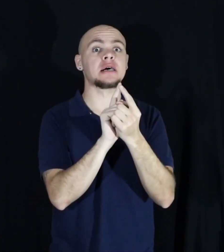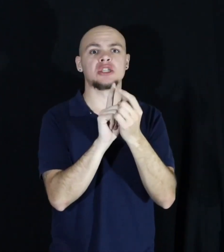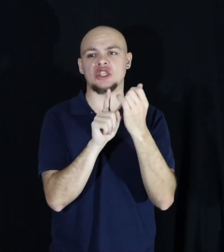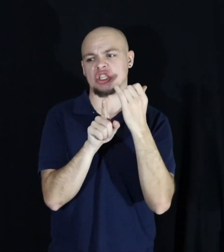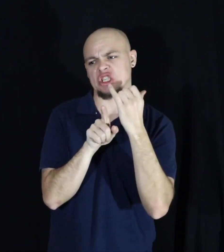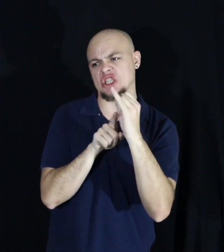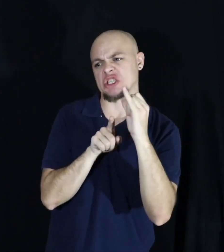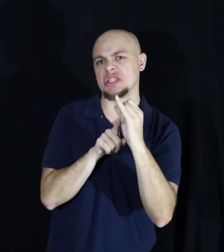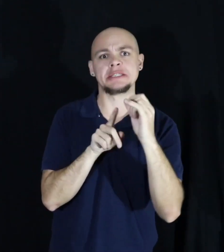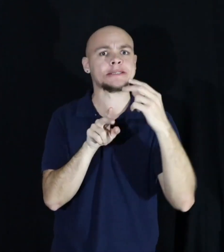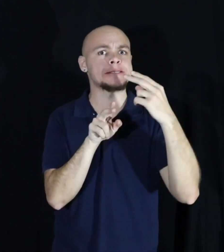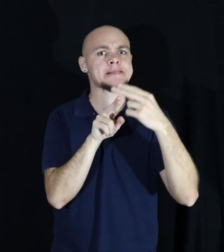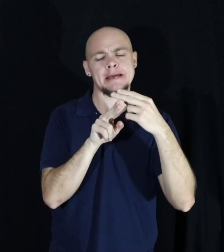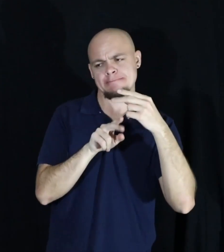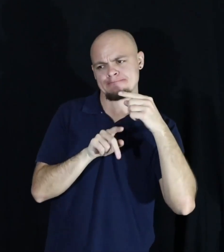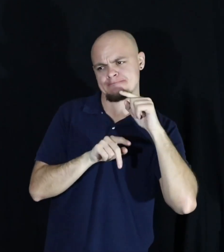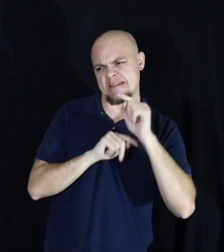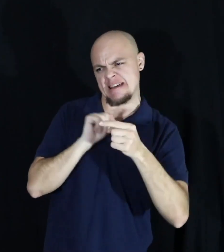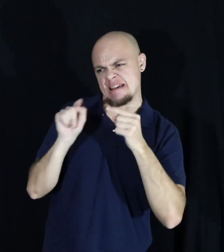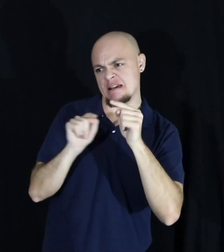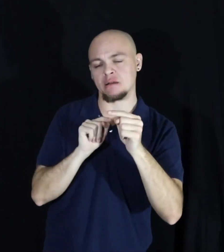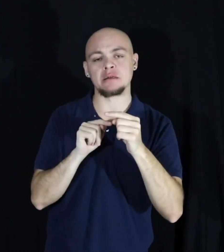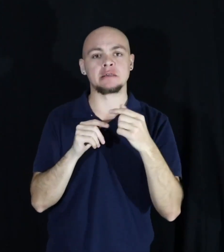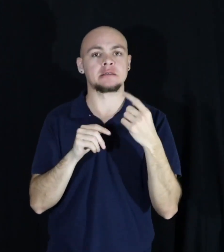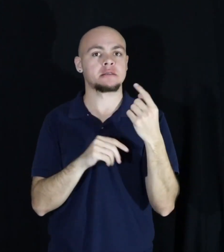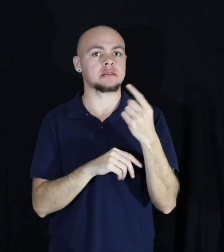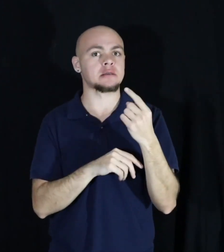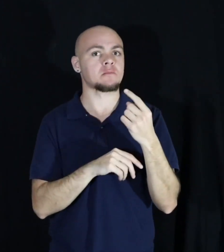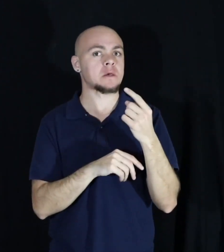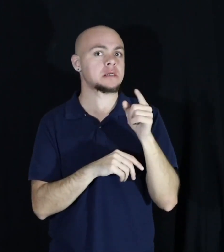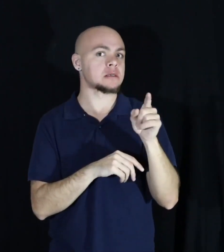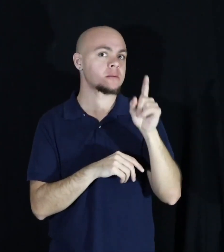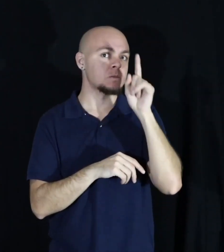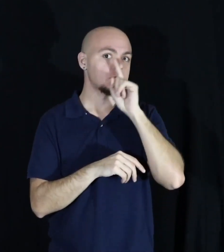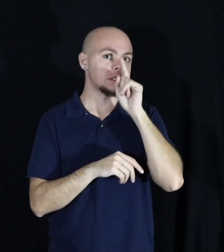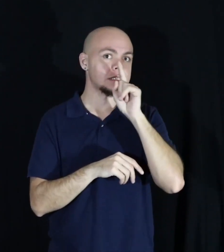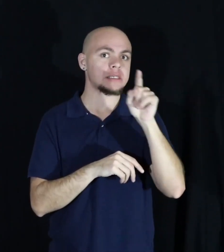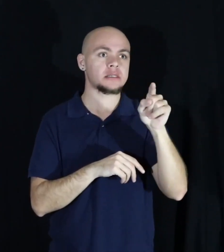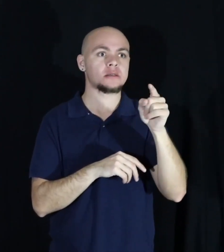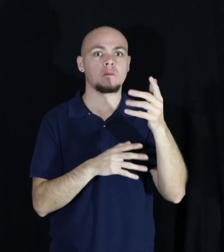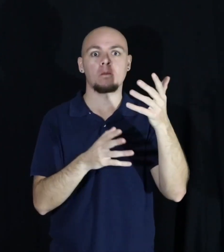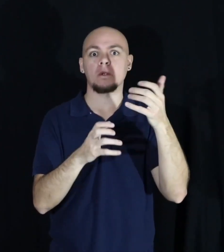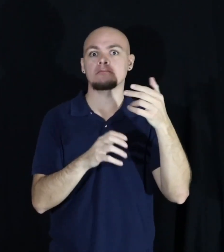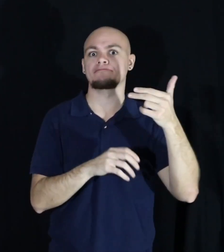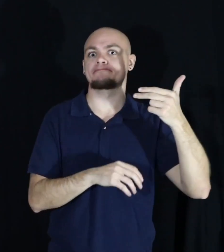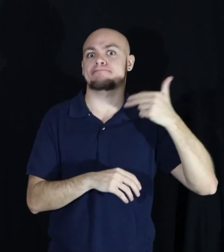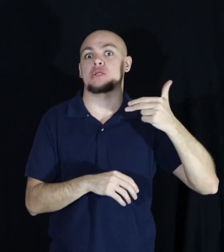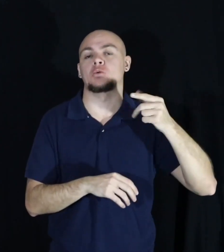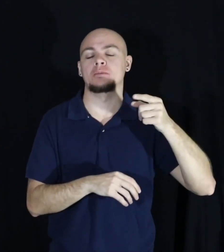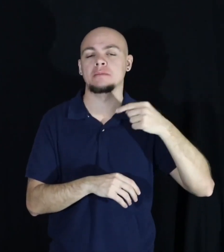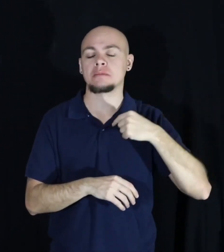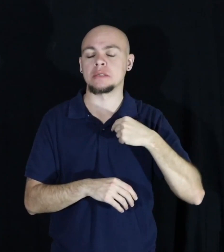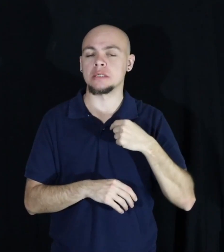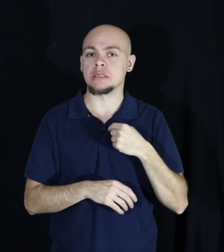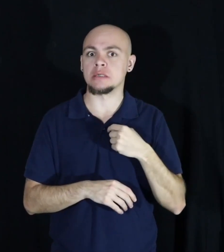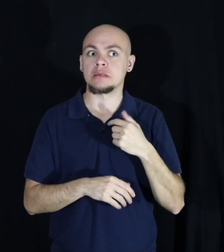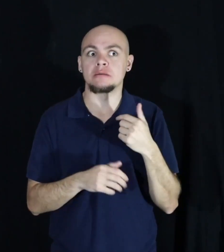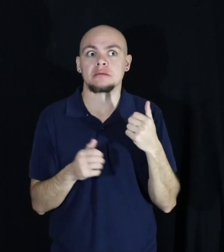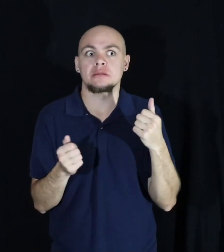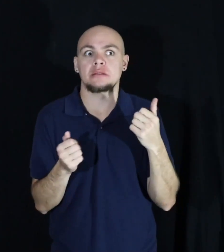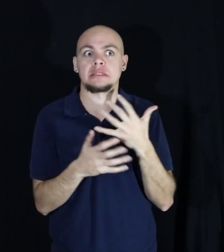cursing, name-calling, even someone pretended to shoot me. I was